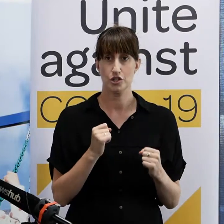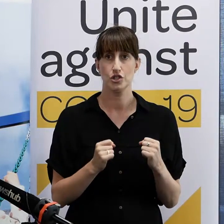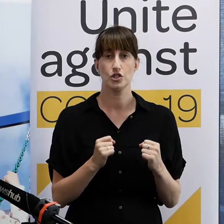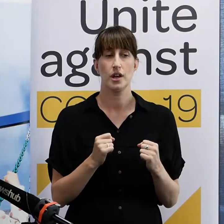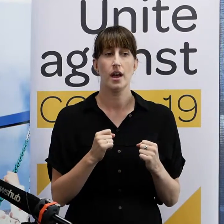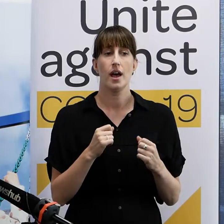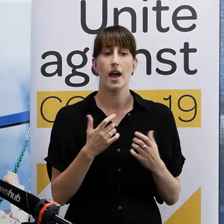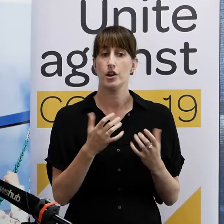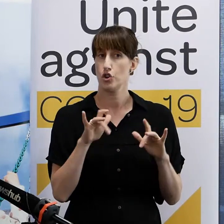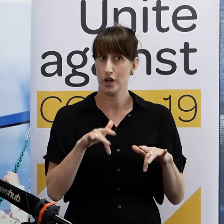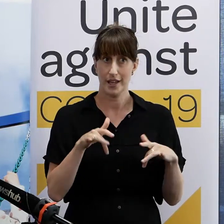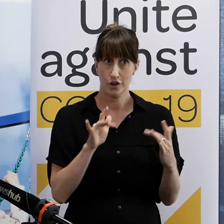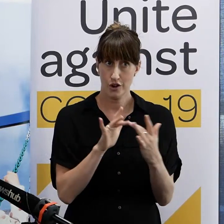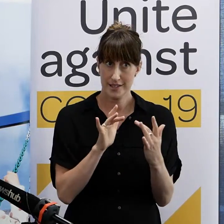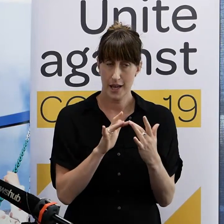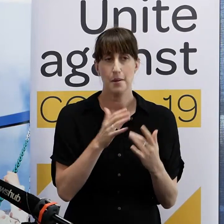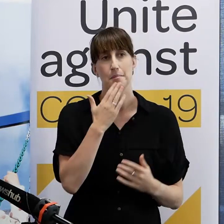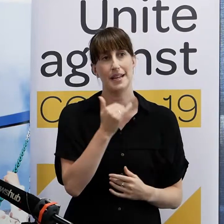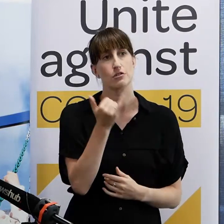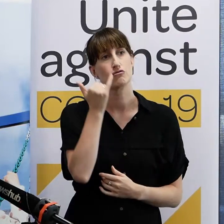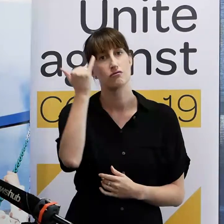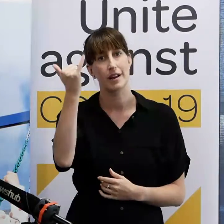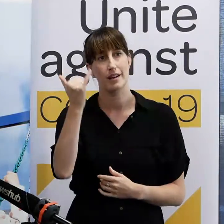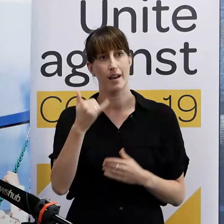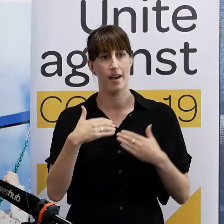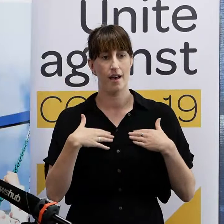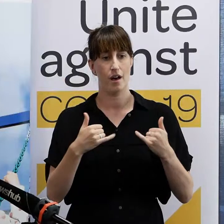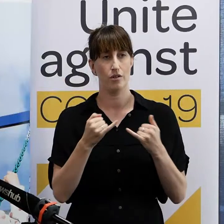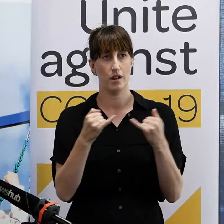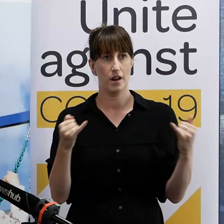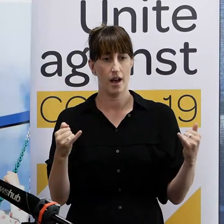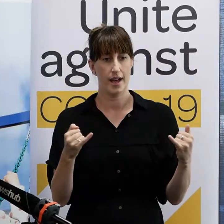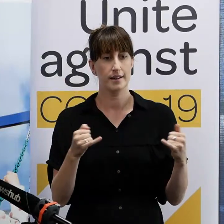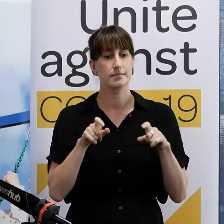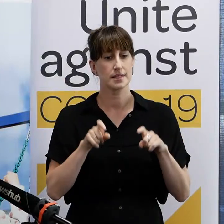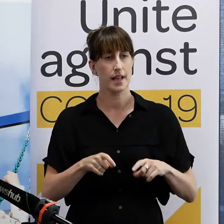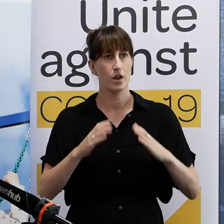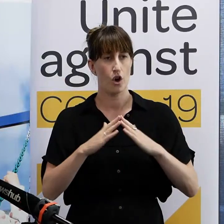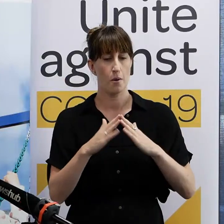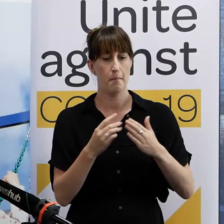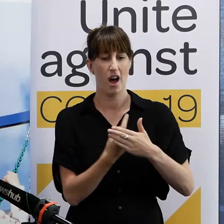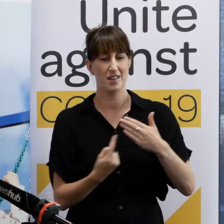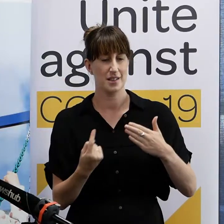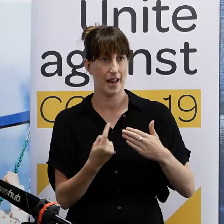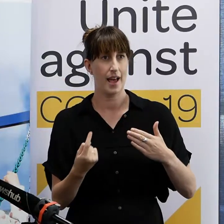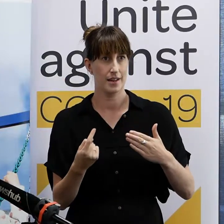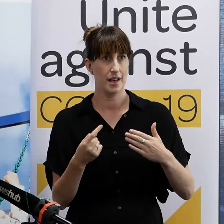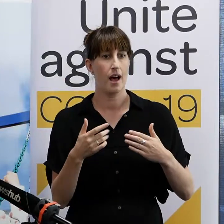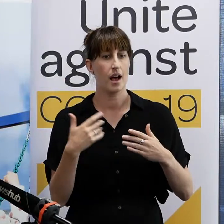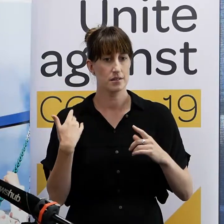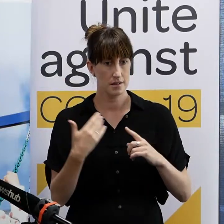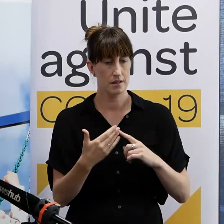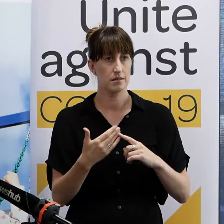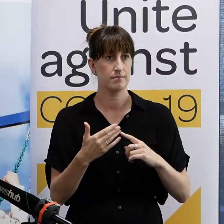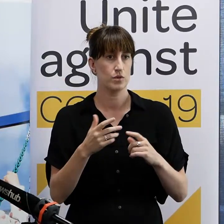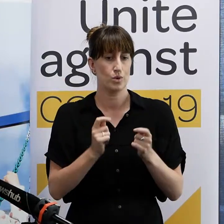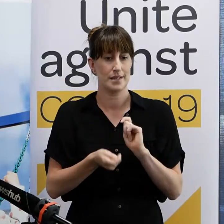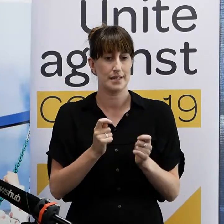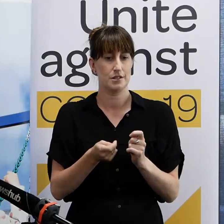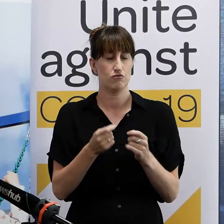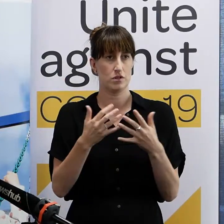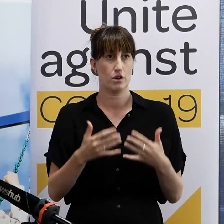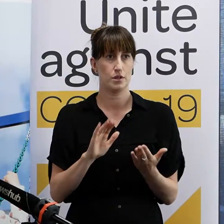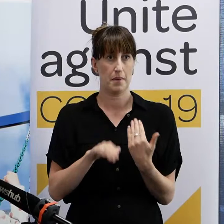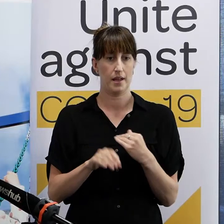Healthline, organise a test and remain isolated until that test result's received. There was also yesterday some additional testing,